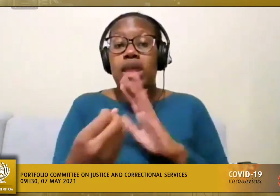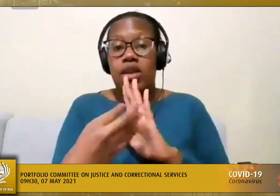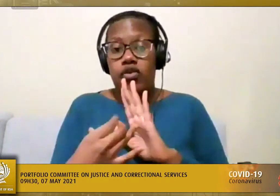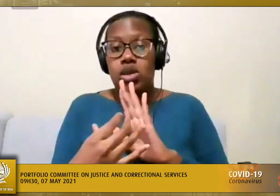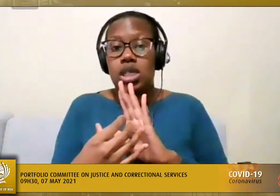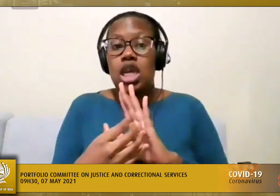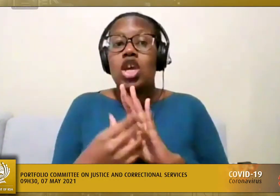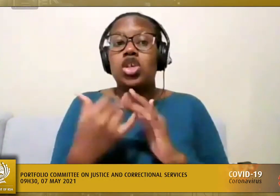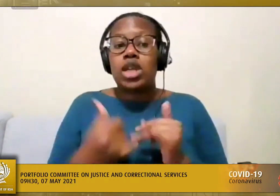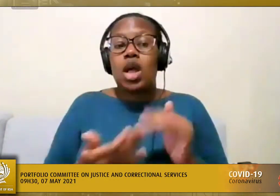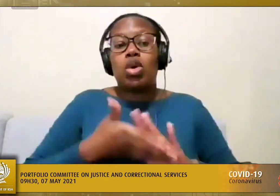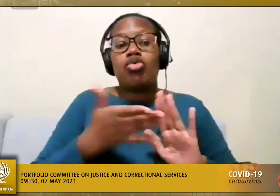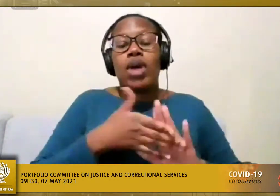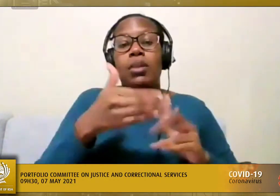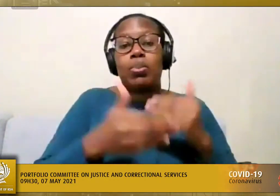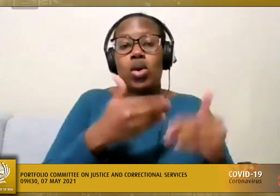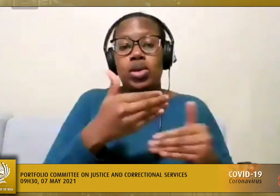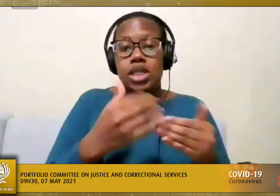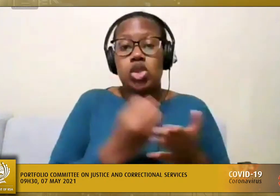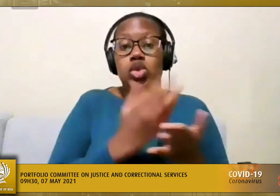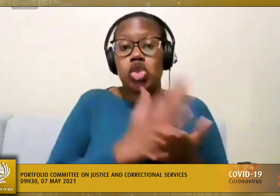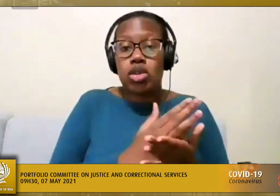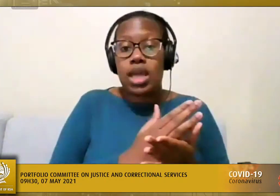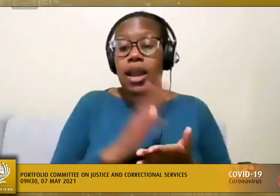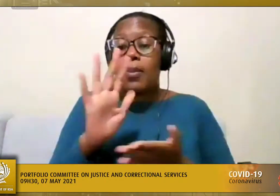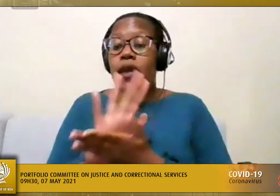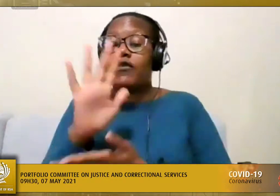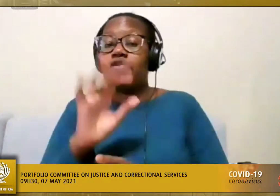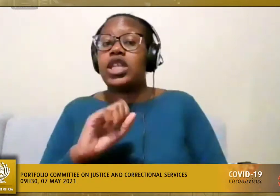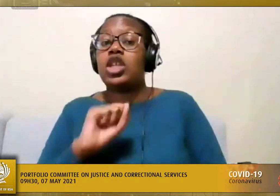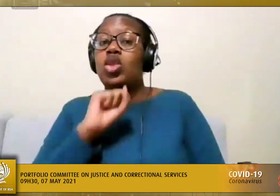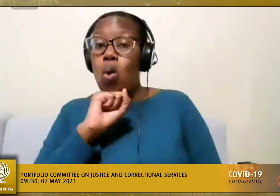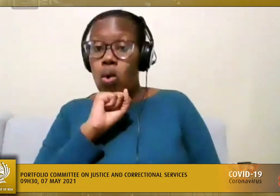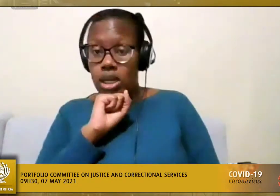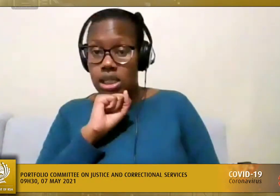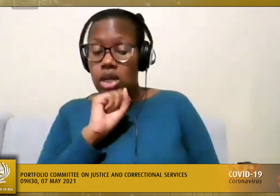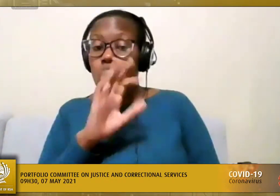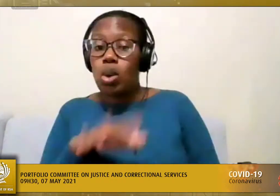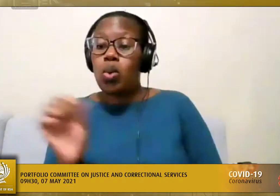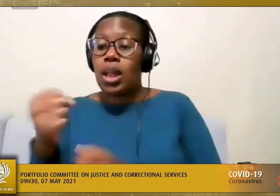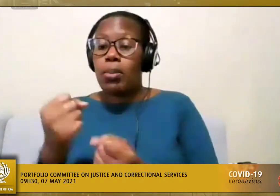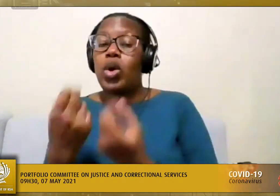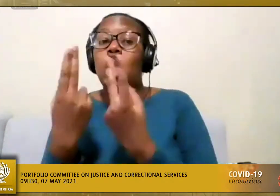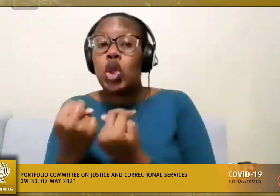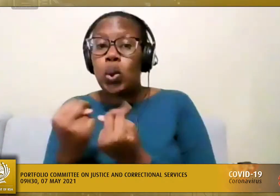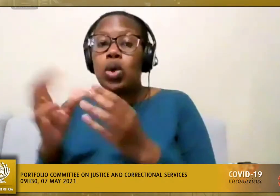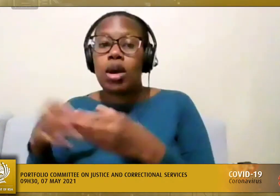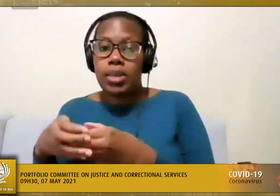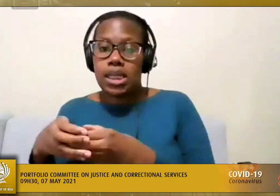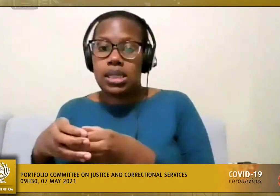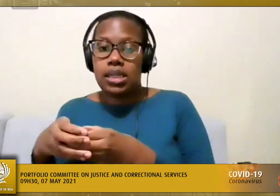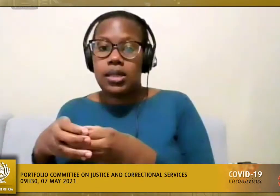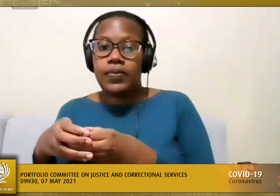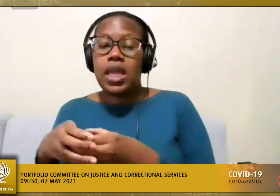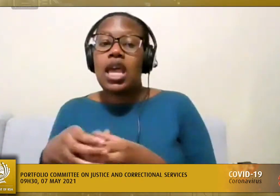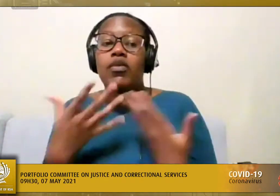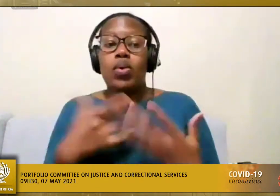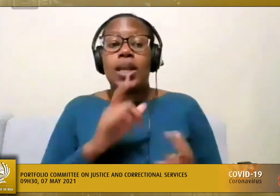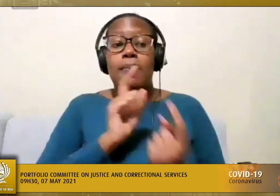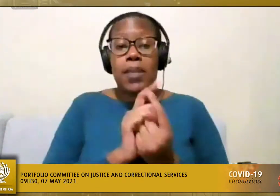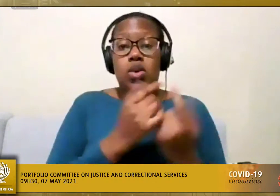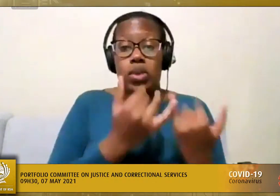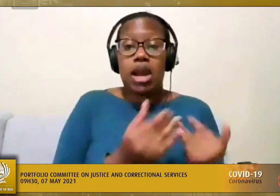a process to ensure that by 15th of August we have a new committee we met with the committee already